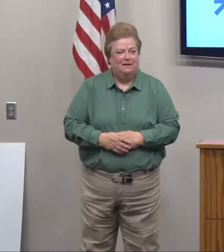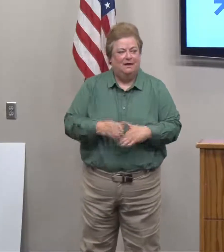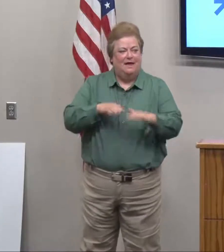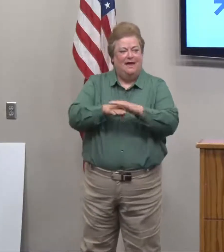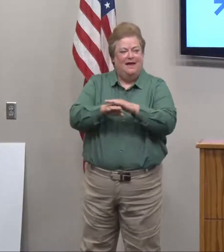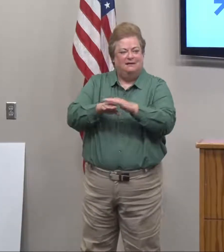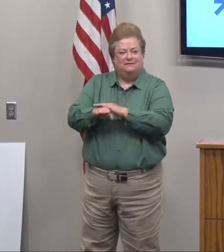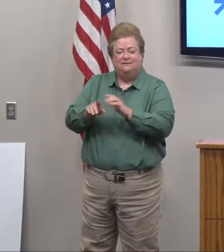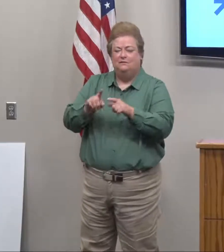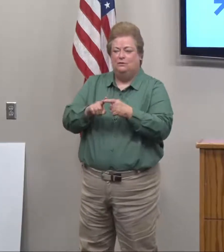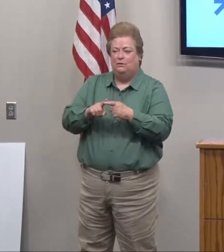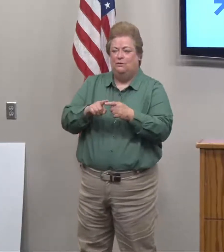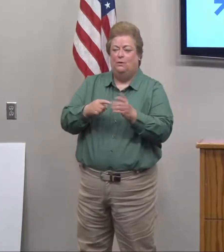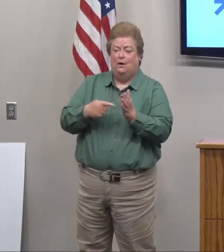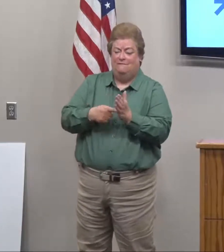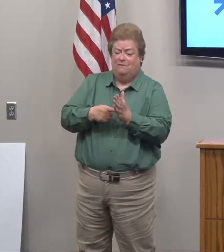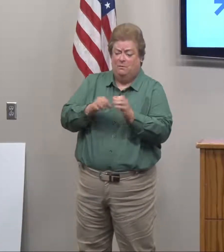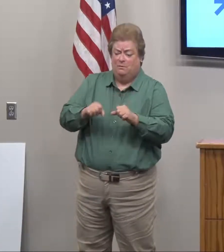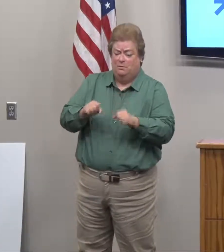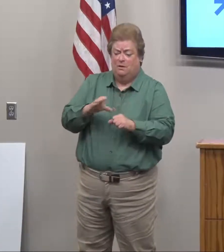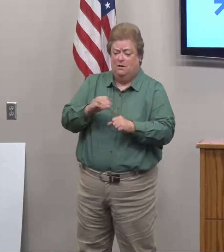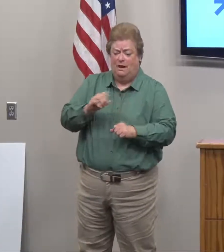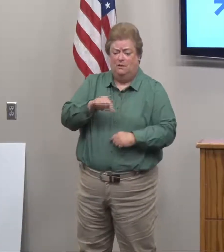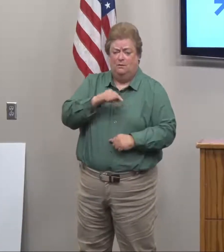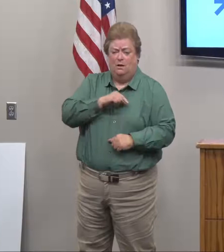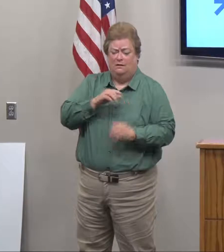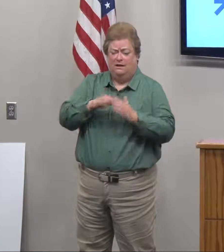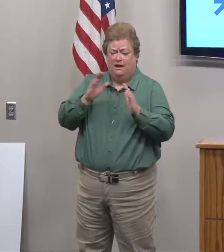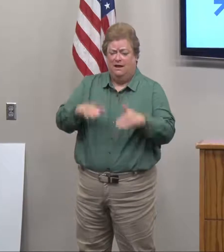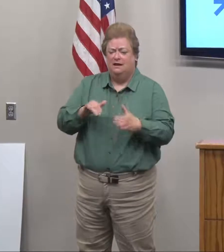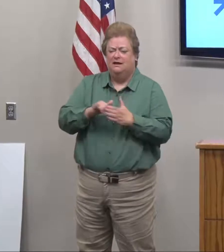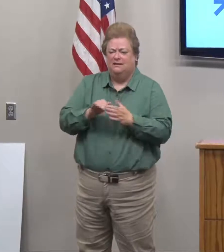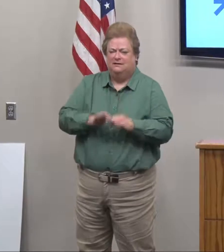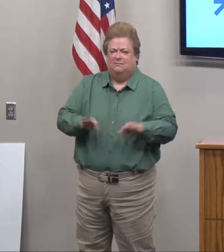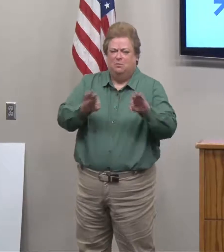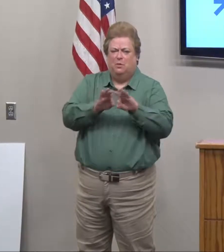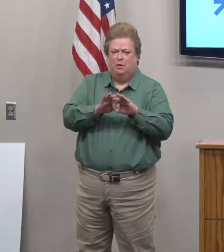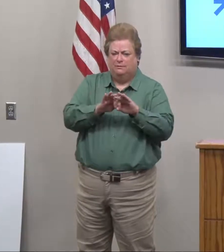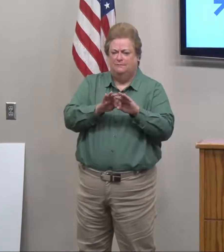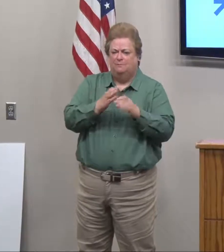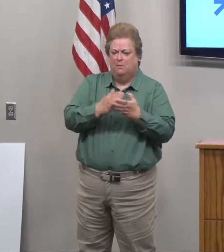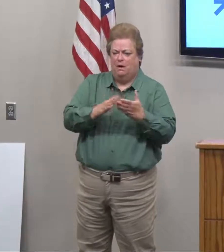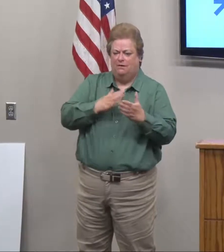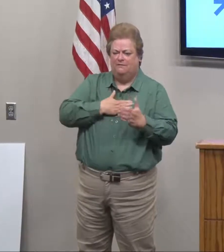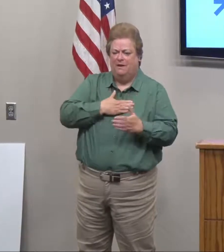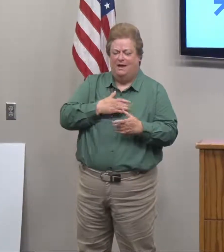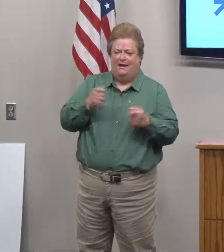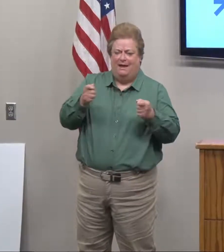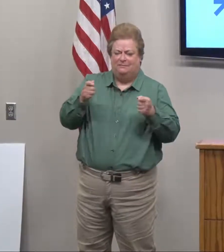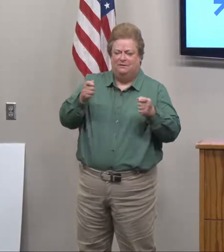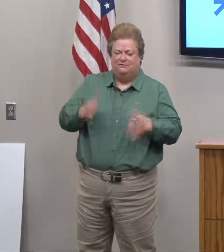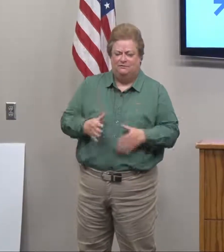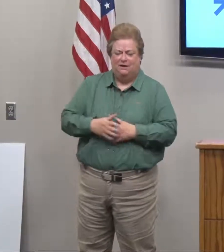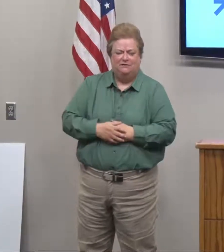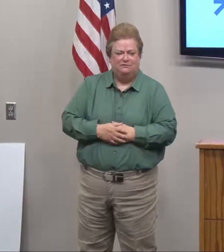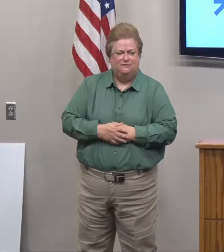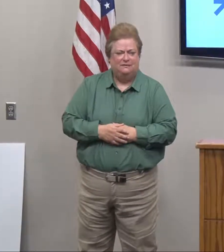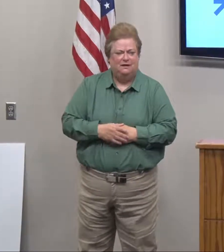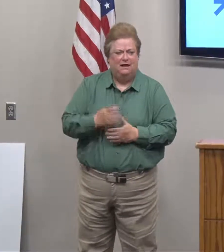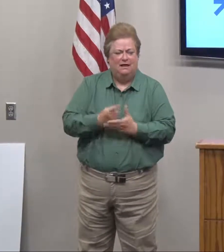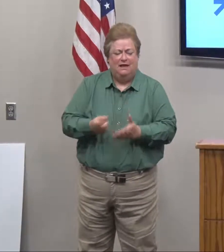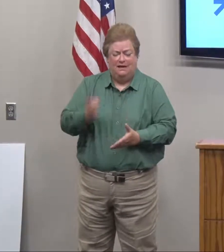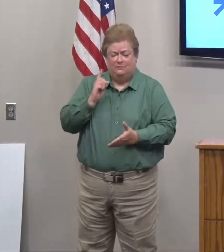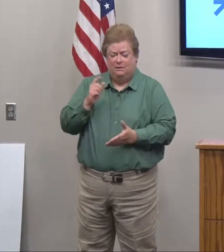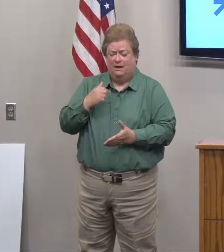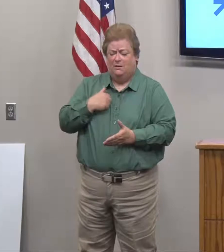affordable and quality housing for every resident is a key component of my administration's One Lincoln initiative. Last week, I announced that we have